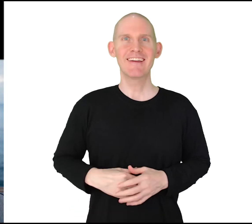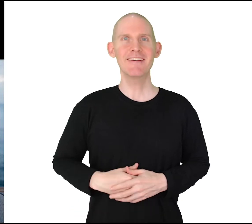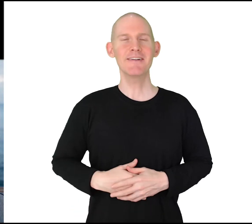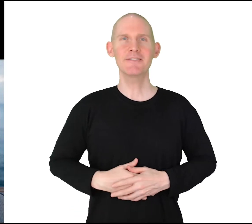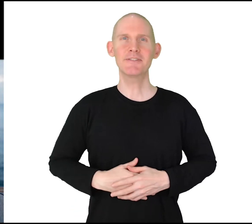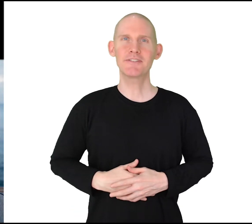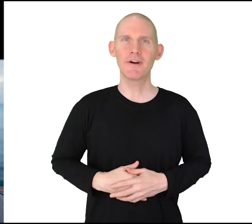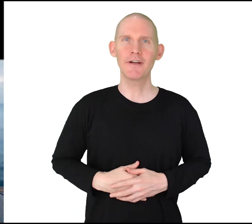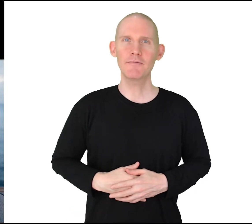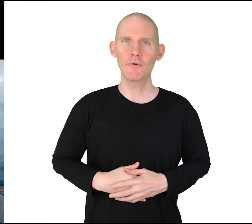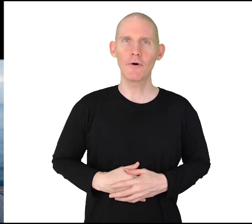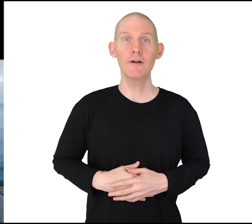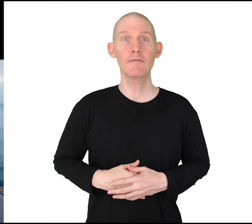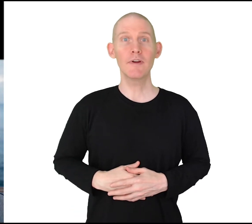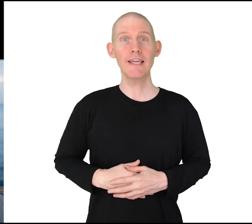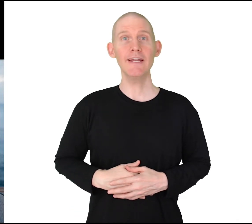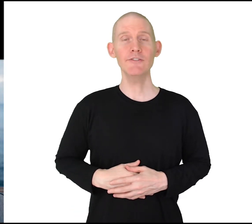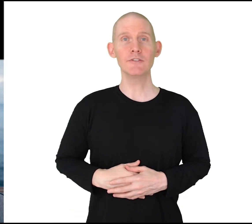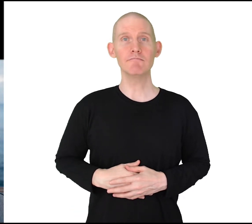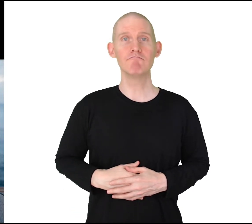here is the sign for vacation.